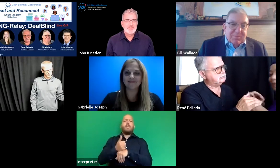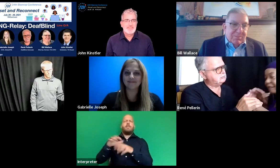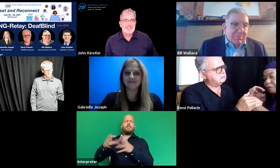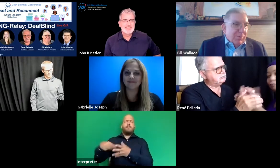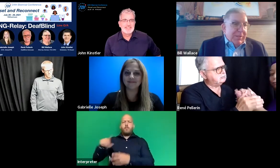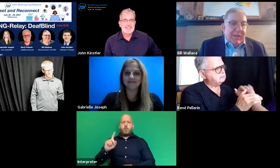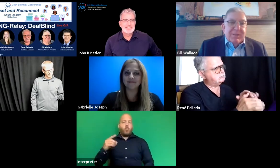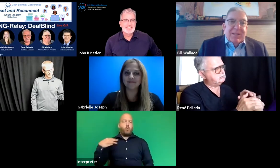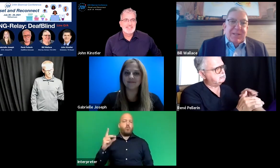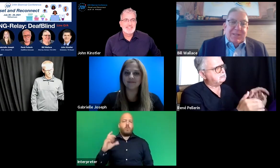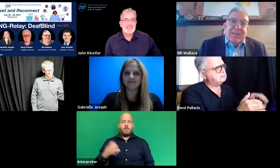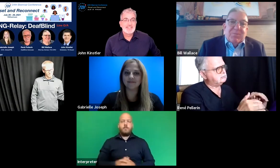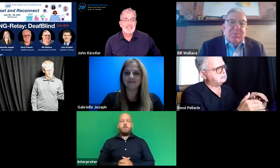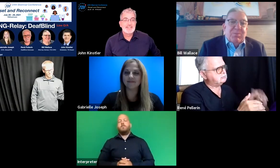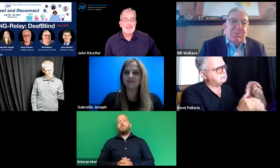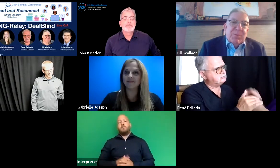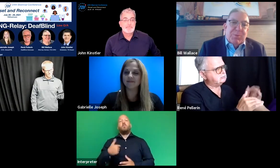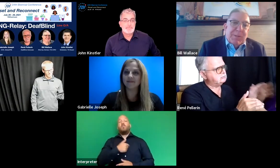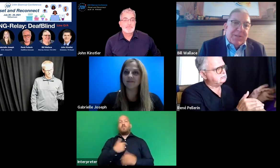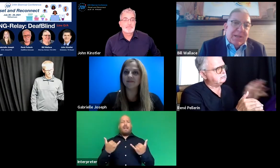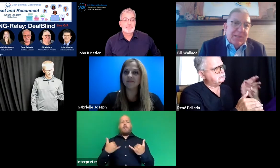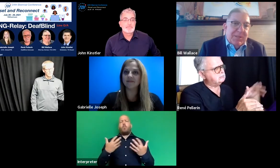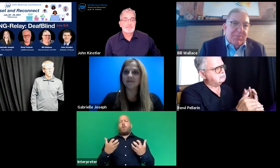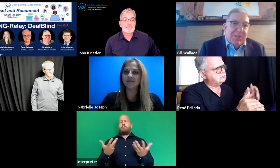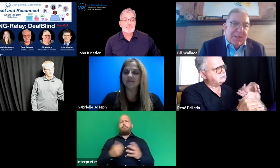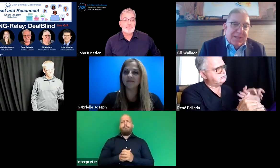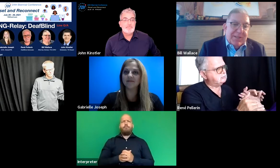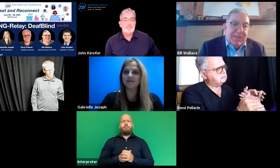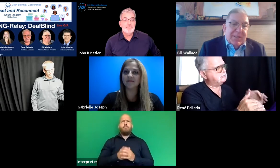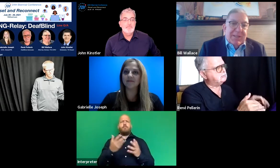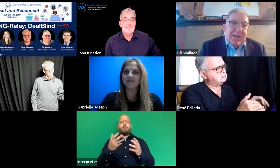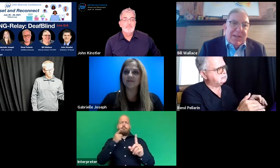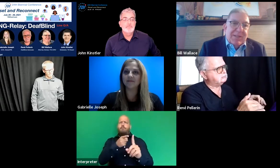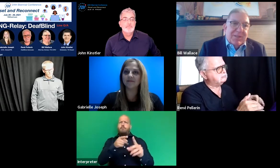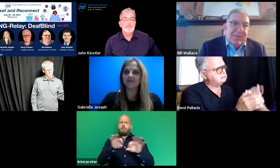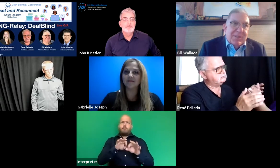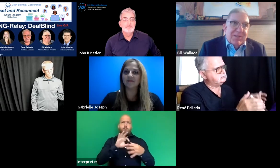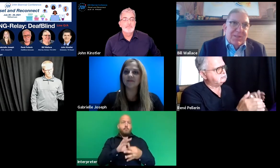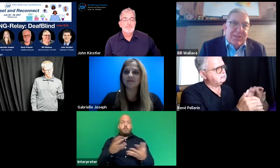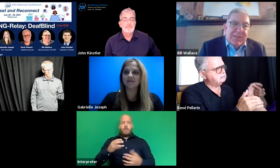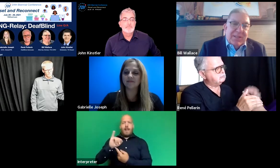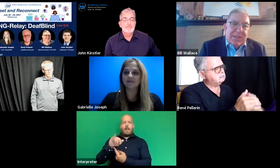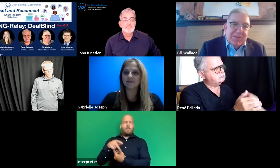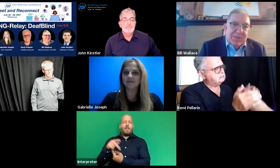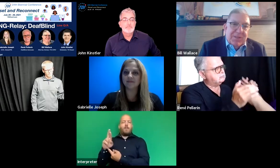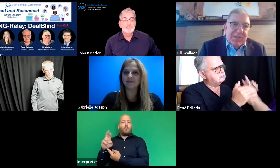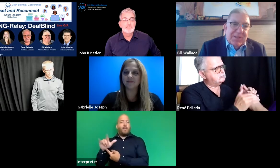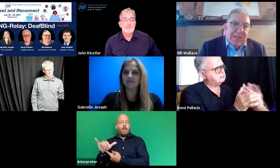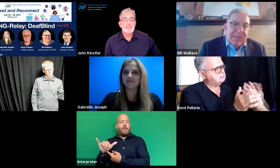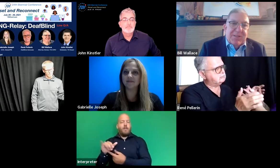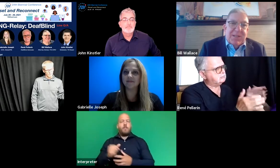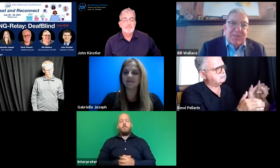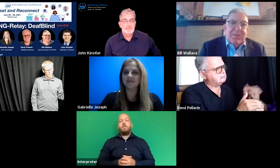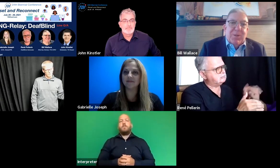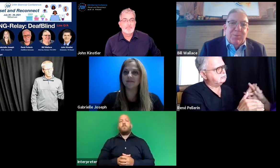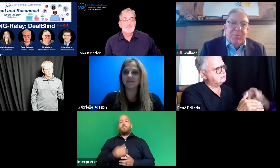to point out that with respect to IP relay, that the FCC